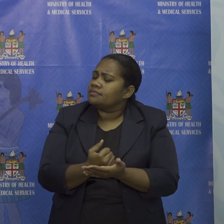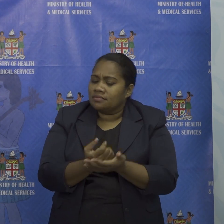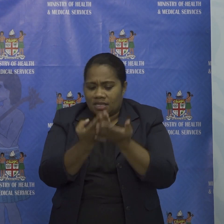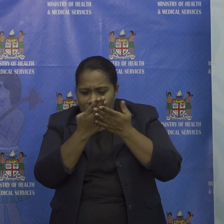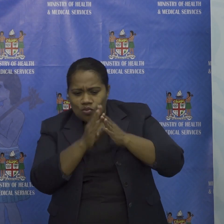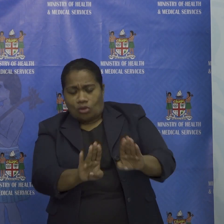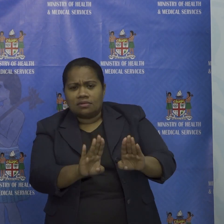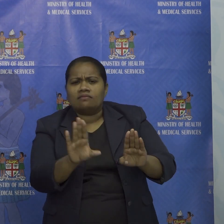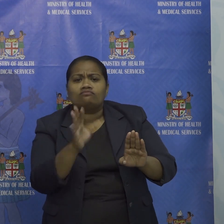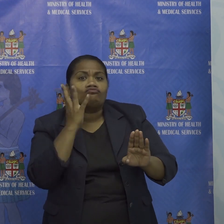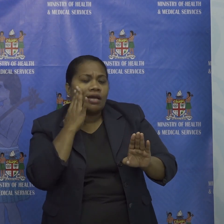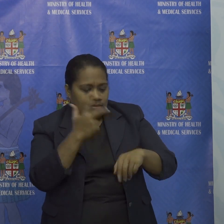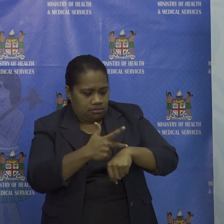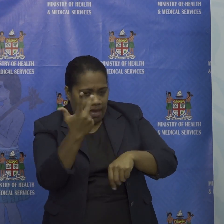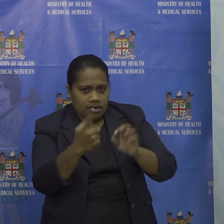lockdown from 8 p.m.